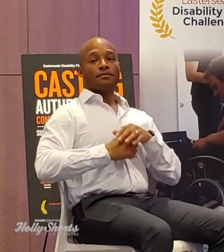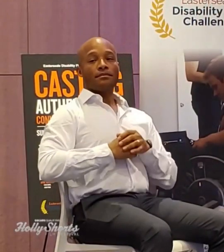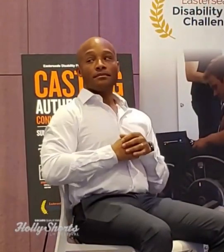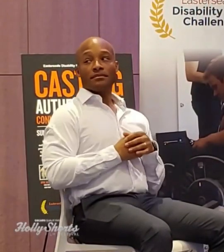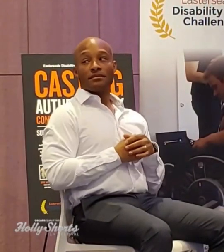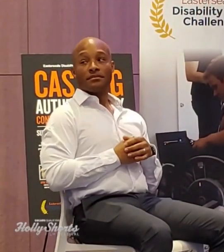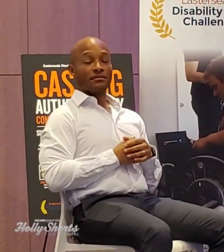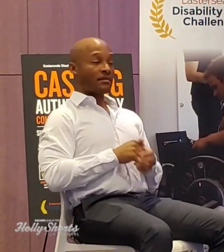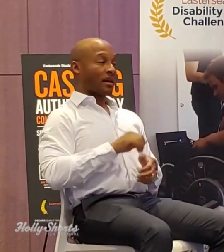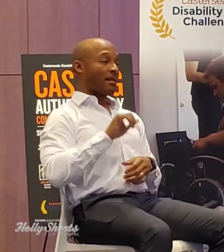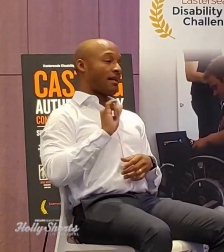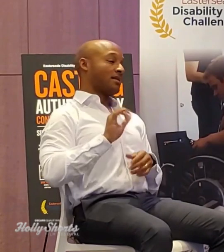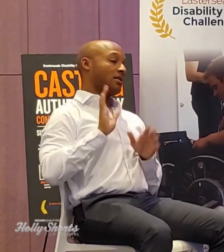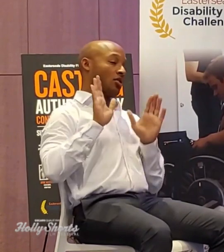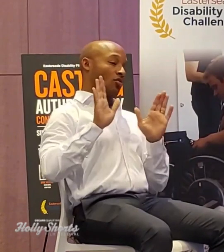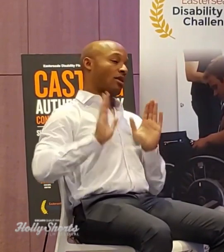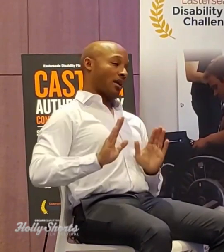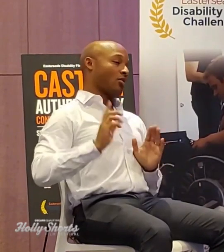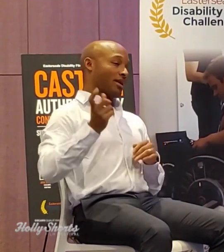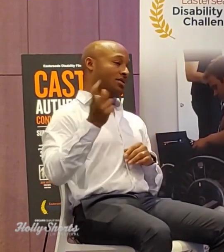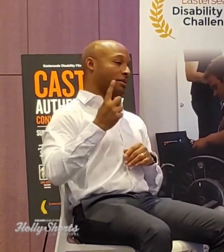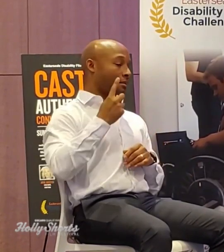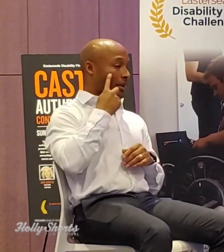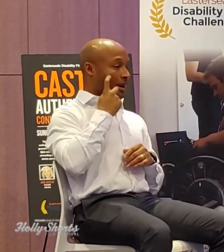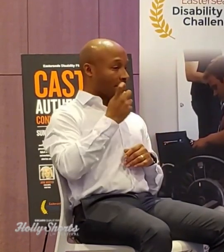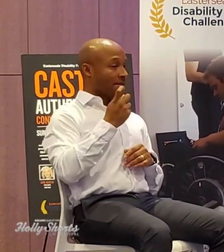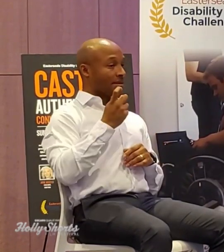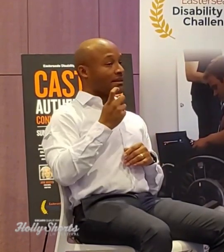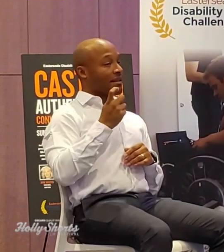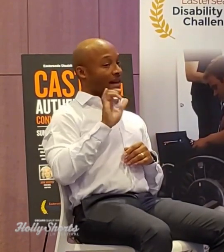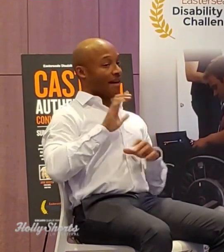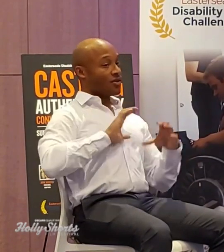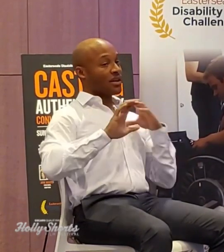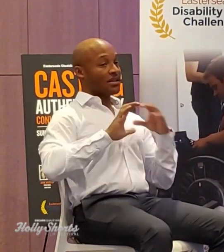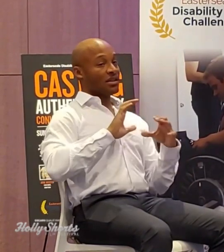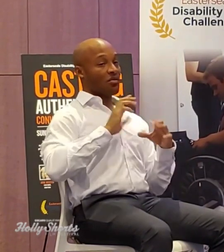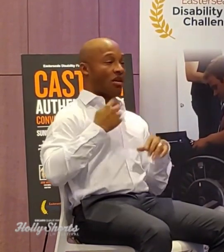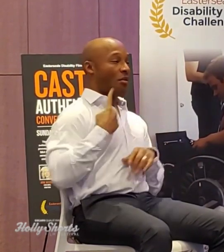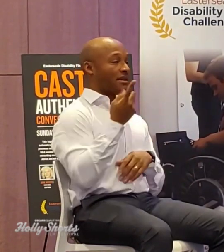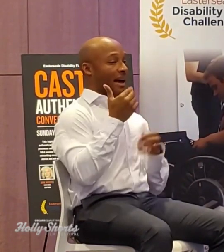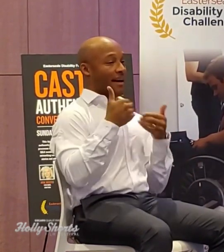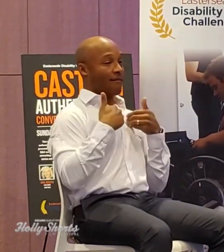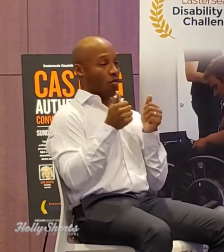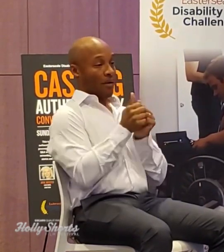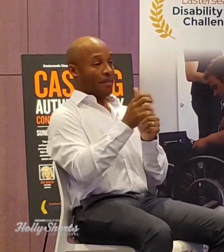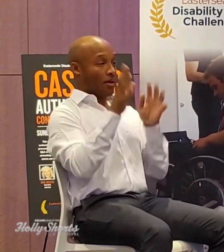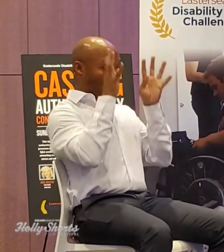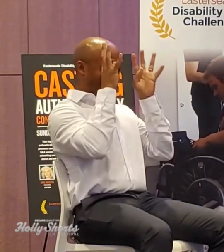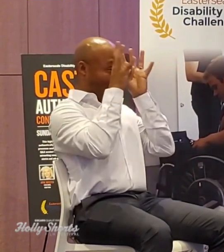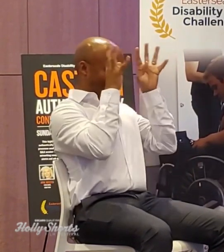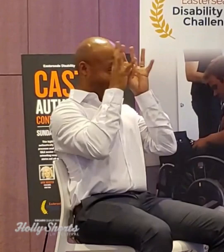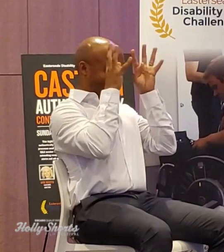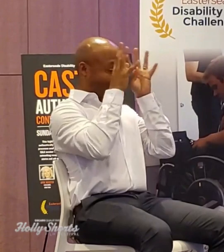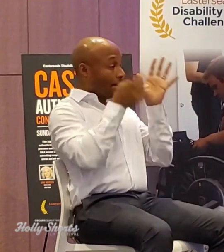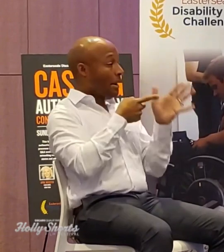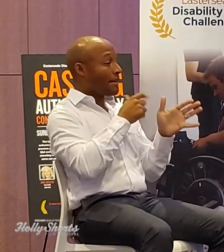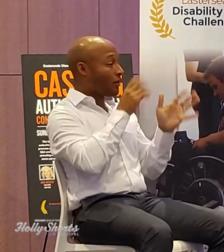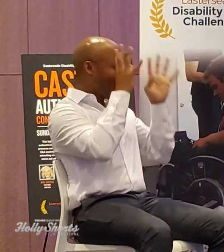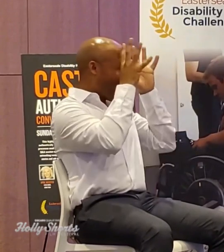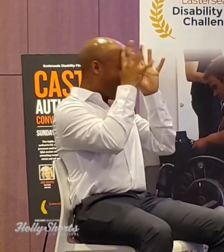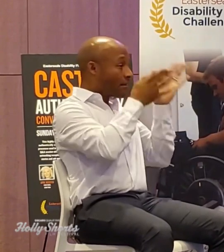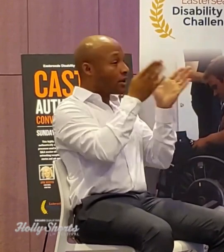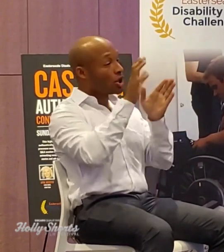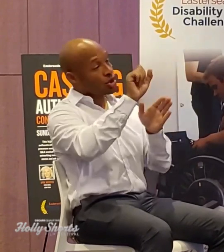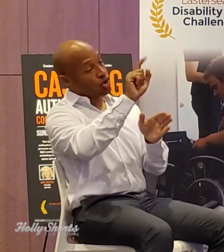That's a great question, because it's a conversation that we always have with our creatives, and sometimes it's not even the creatives, it's the studio or the network